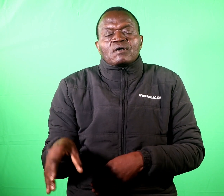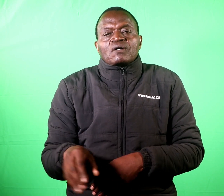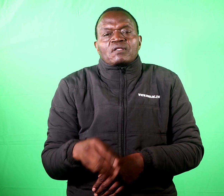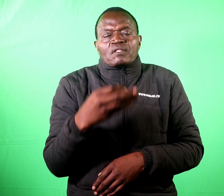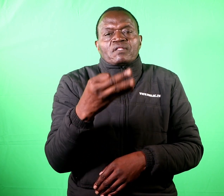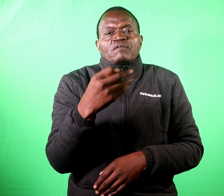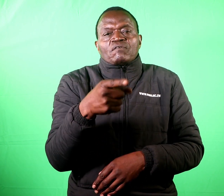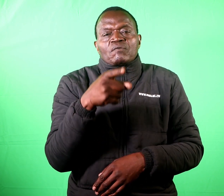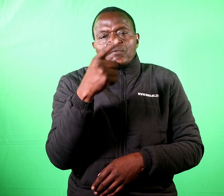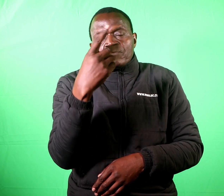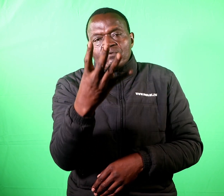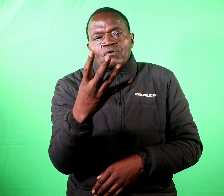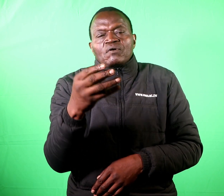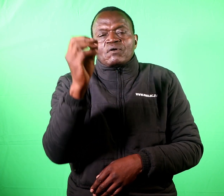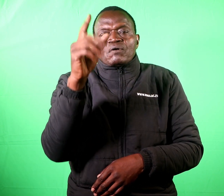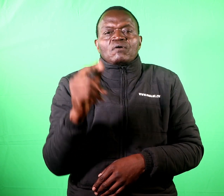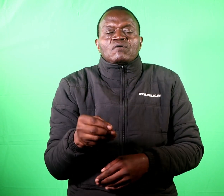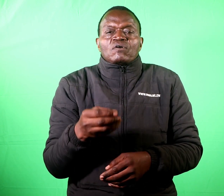34.4%, food crop production